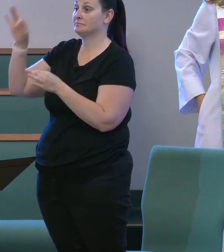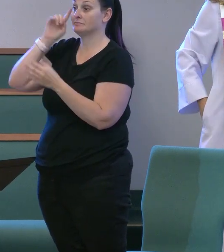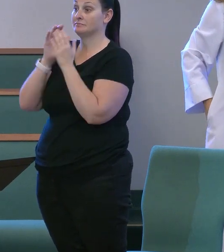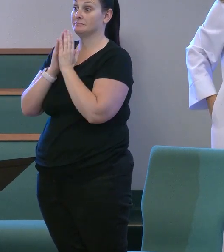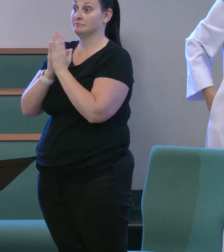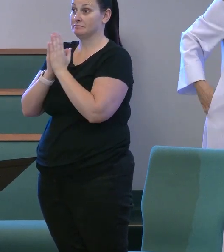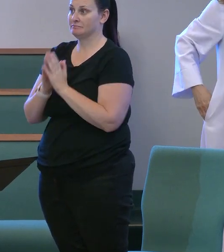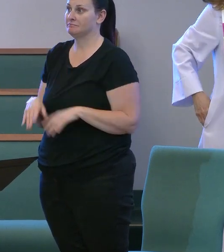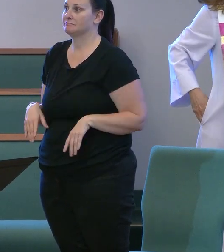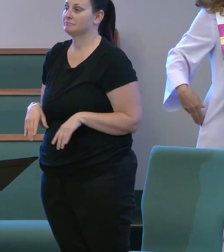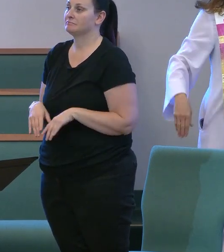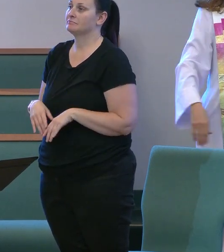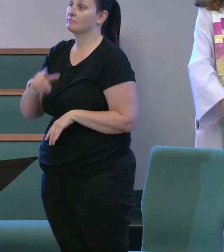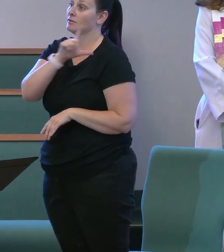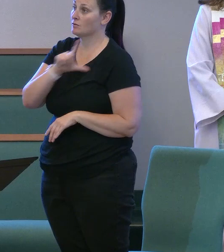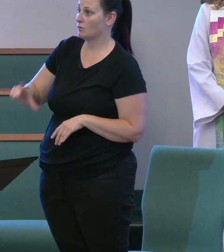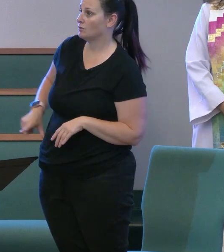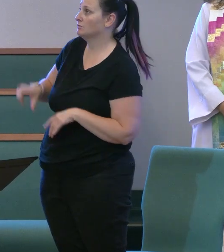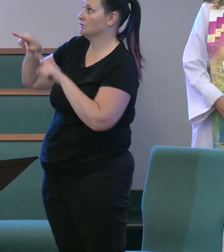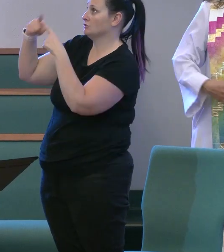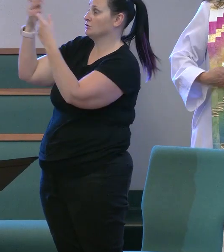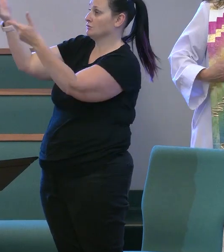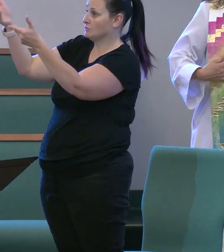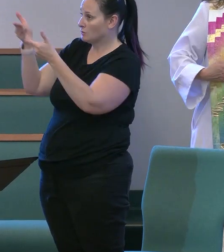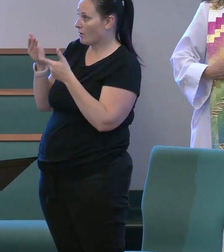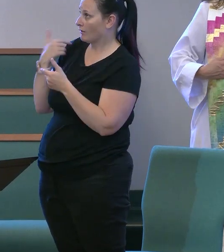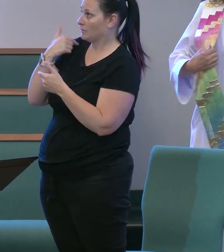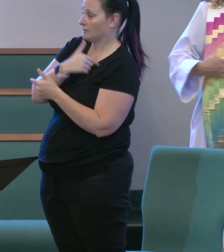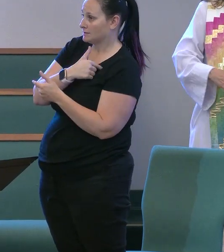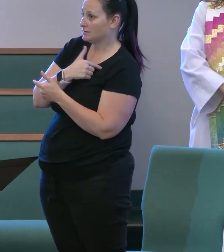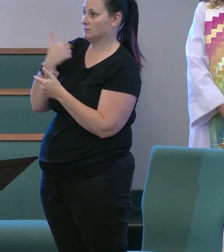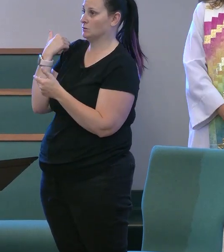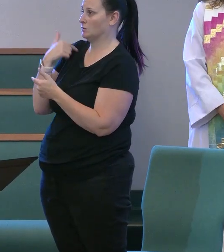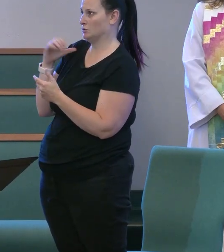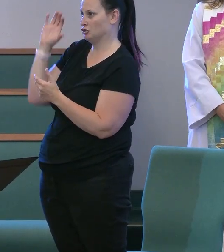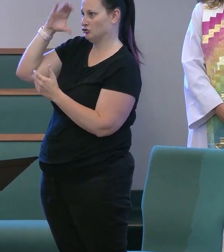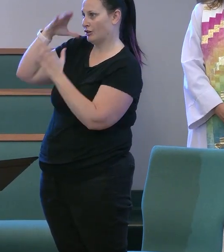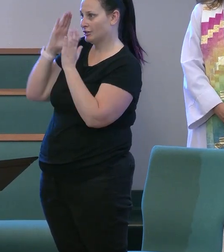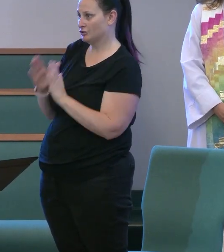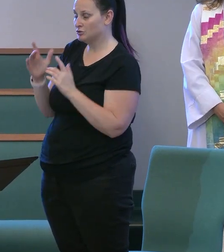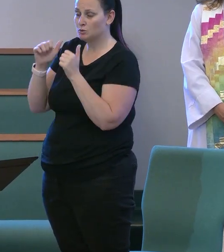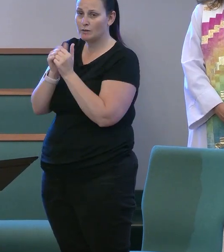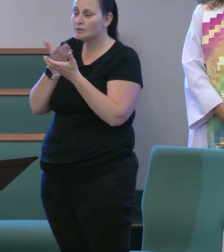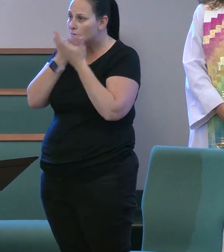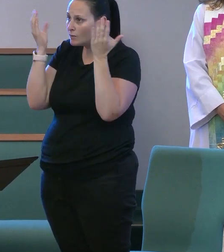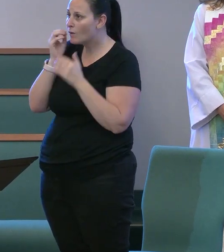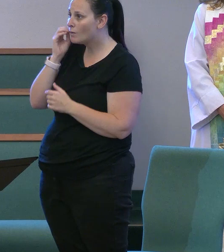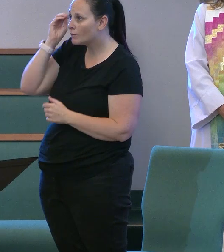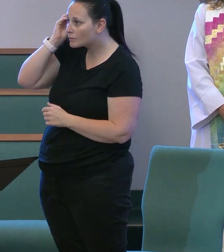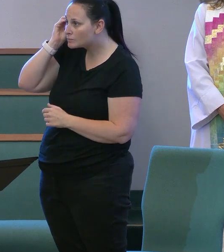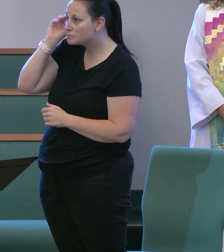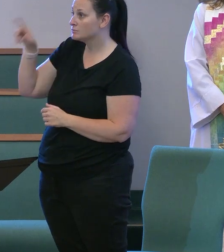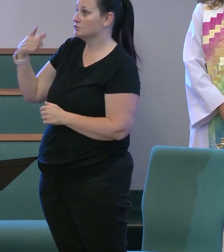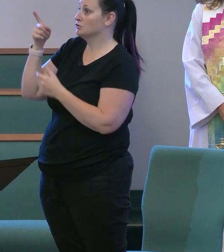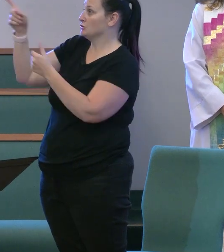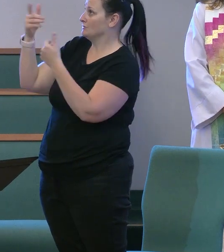prayer? Lord, just as you have welcomed us when we were strangers with no home,